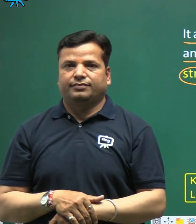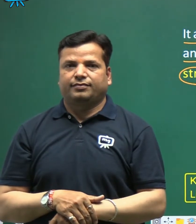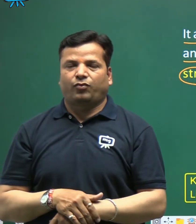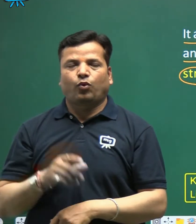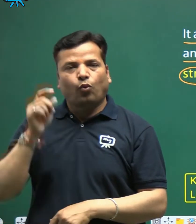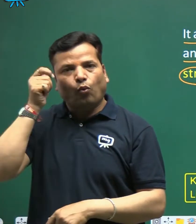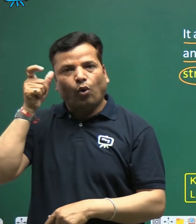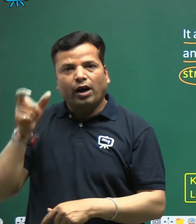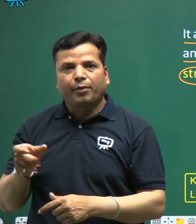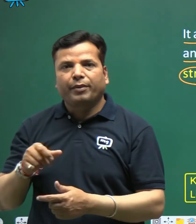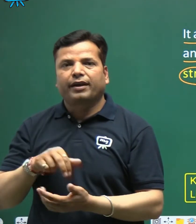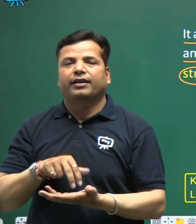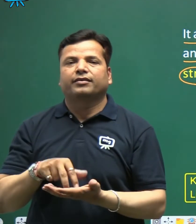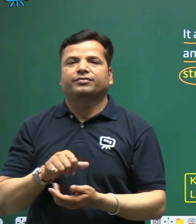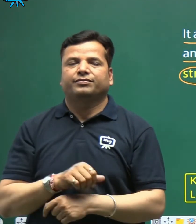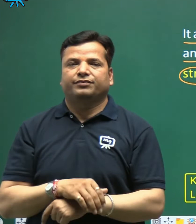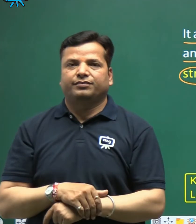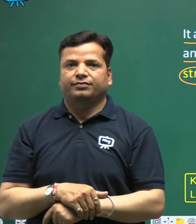Word meanings: